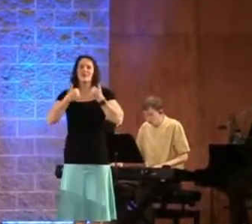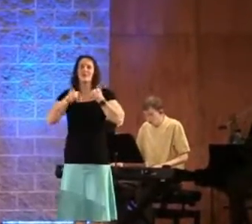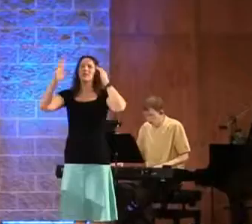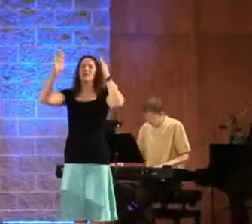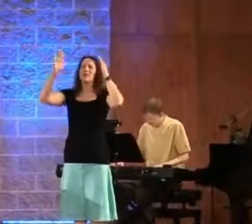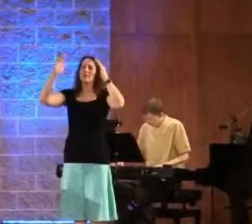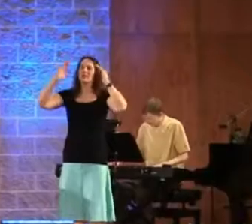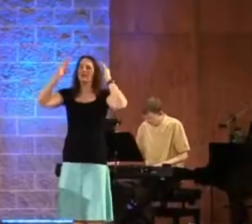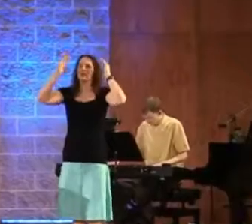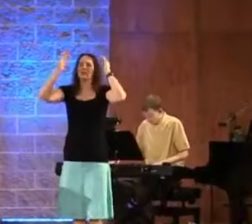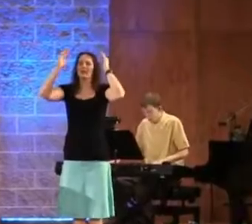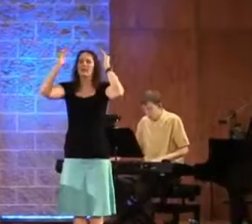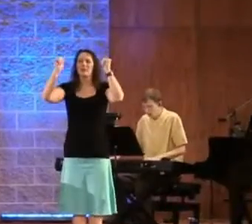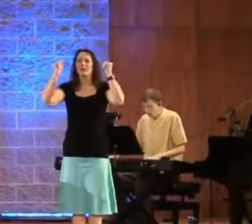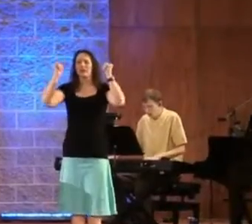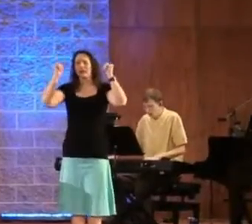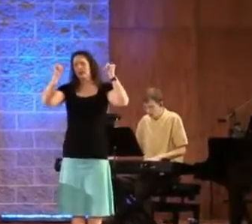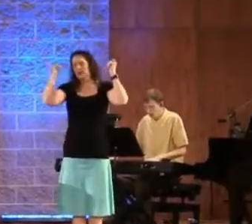hope. Oh,